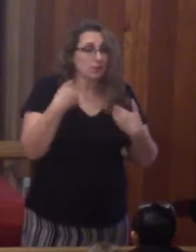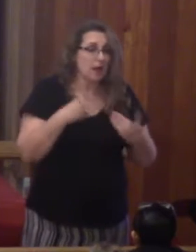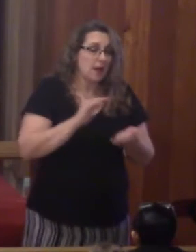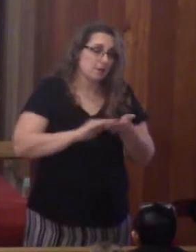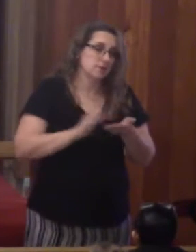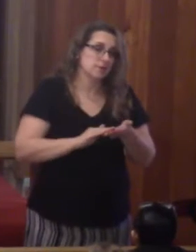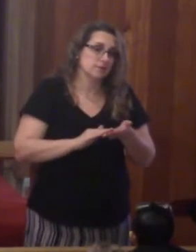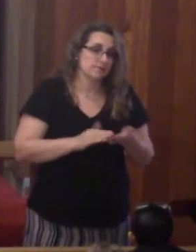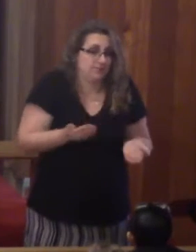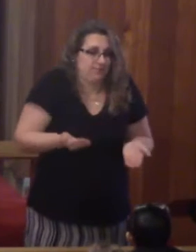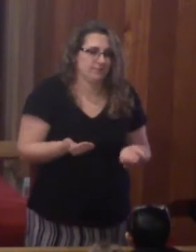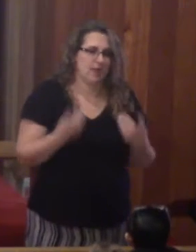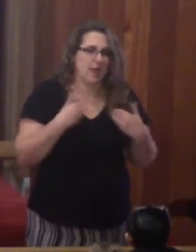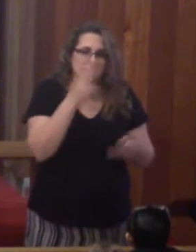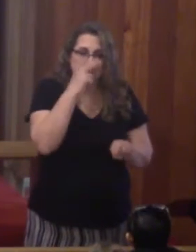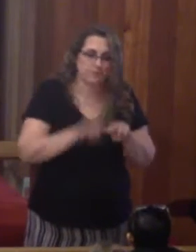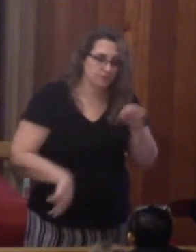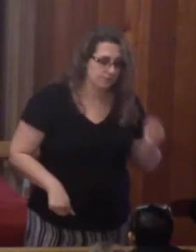have fun.